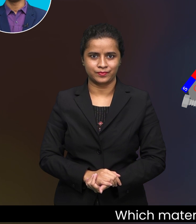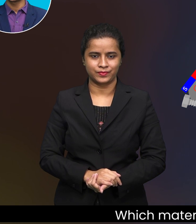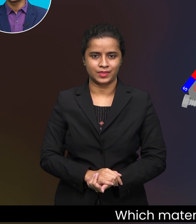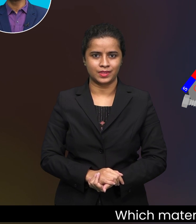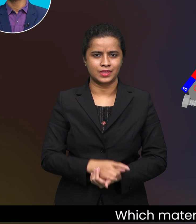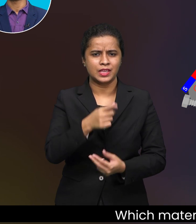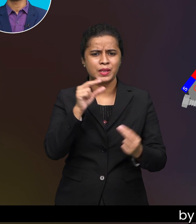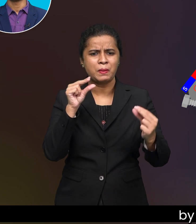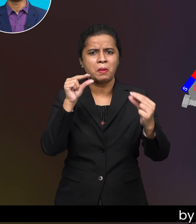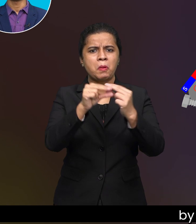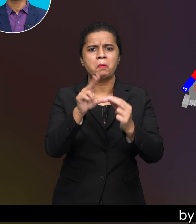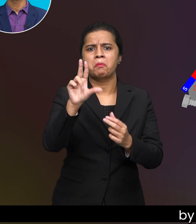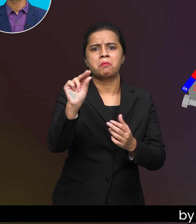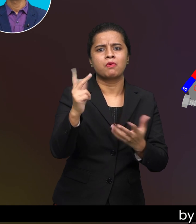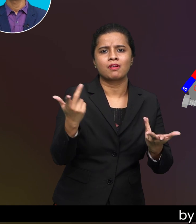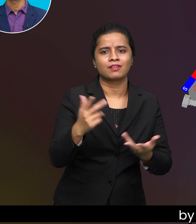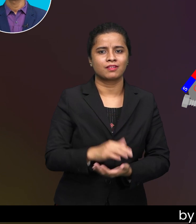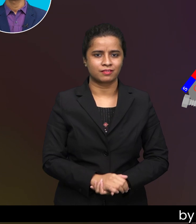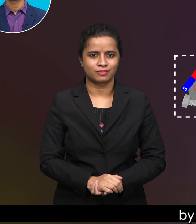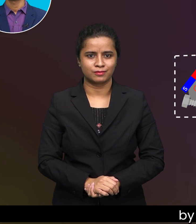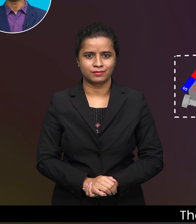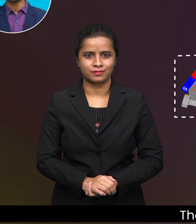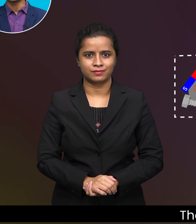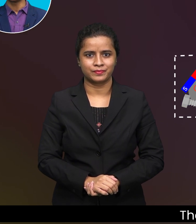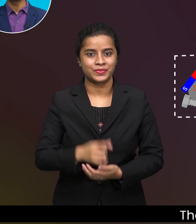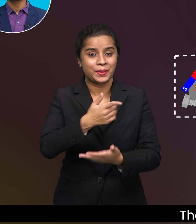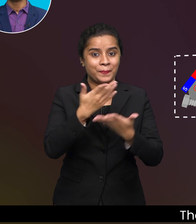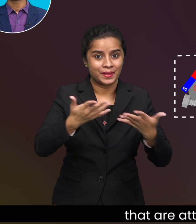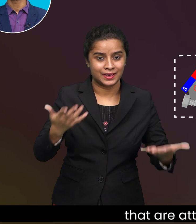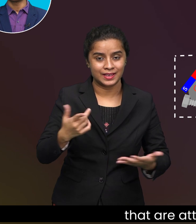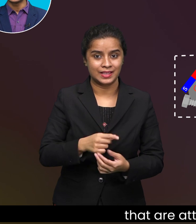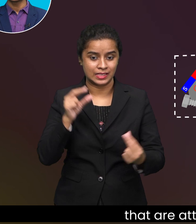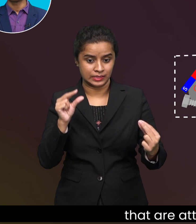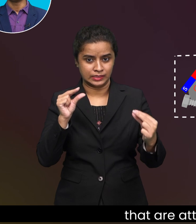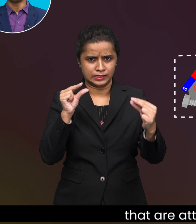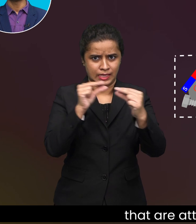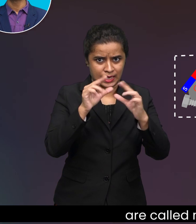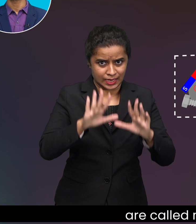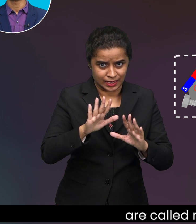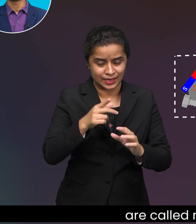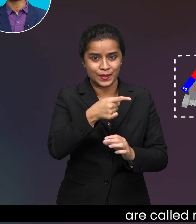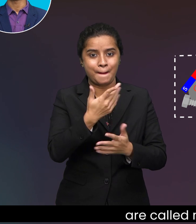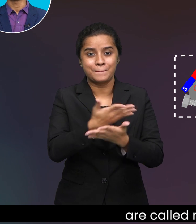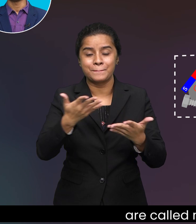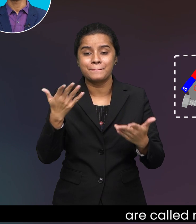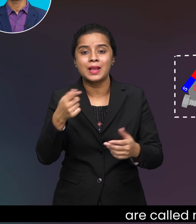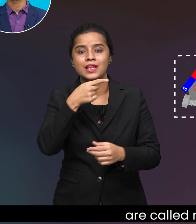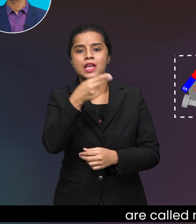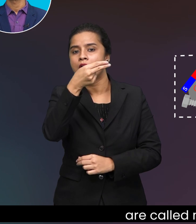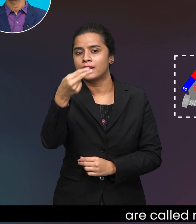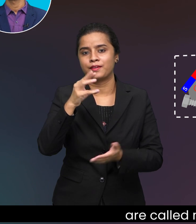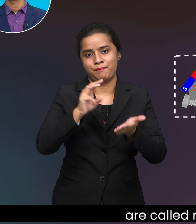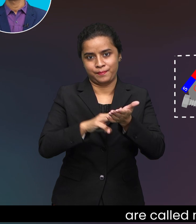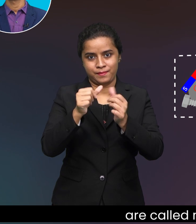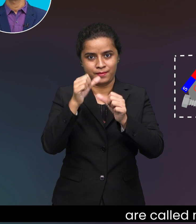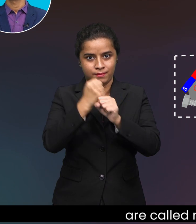Which materials are not attracted by a magnet? The materials that are attracted by magnets are called magnetic materials.